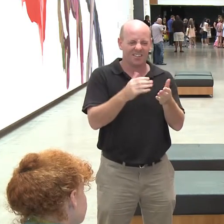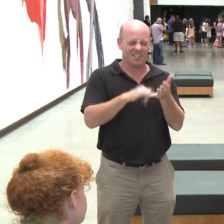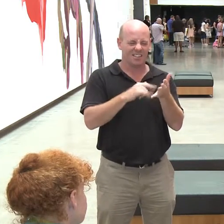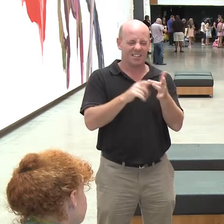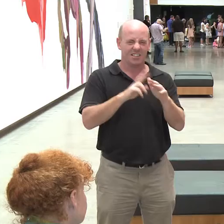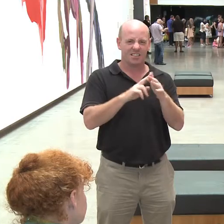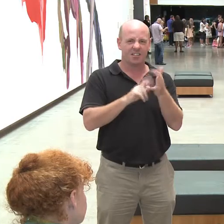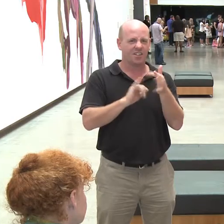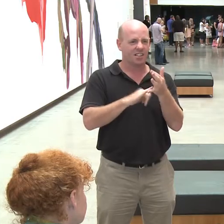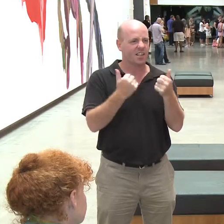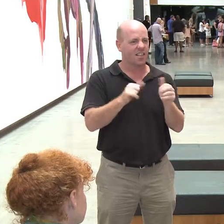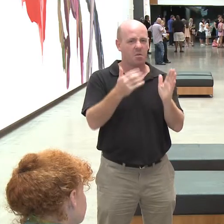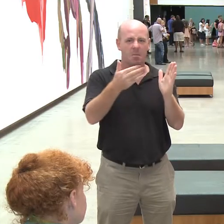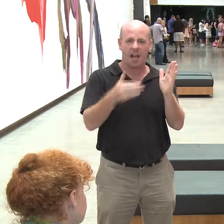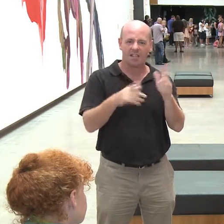painted.